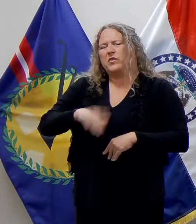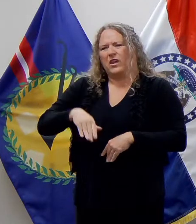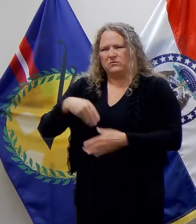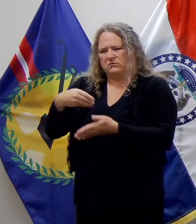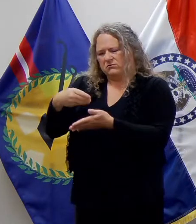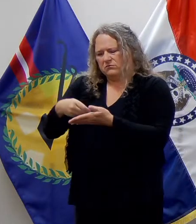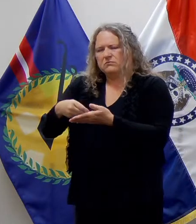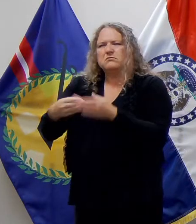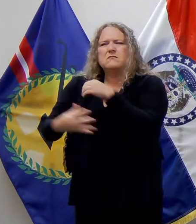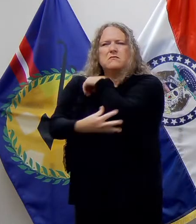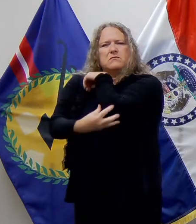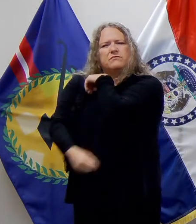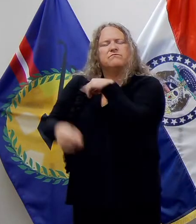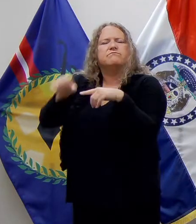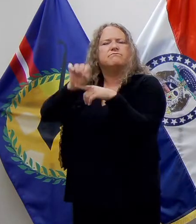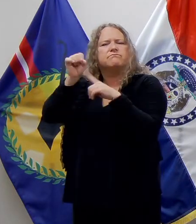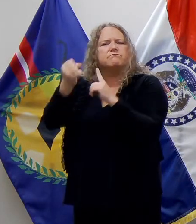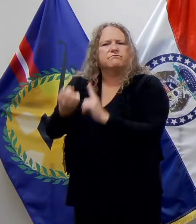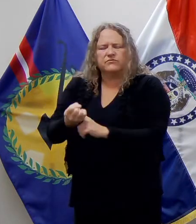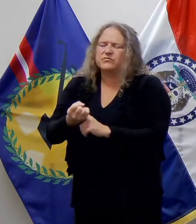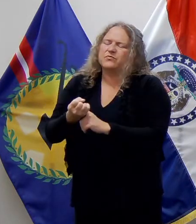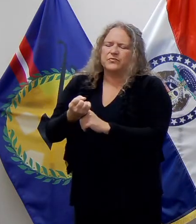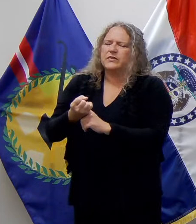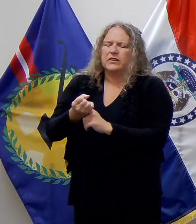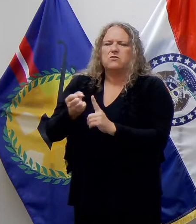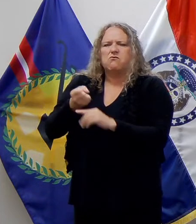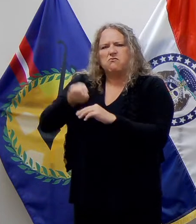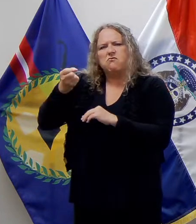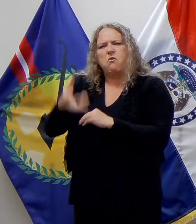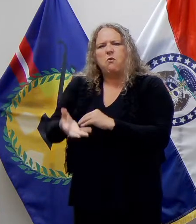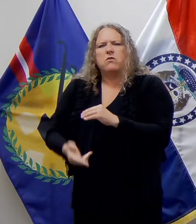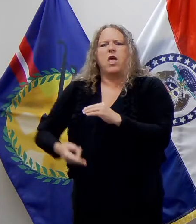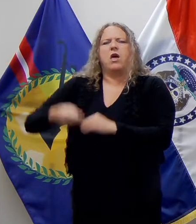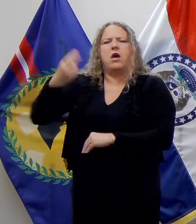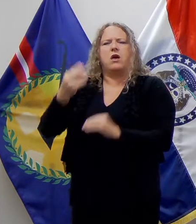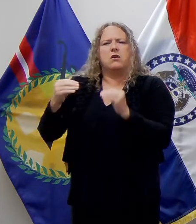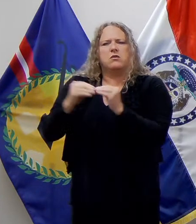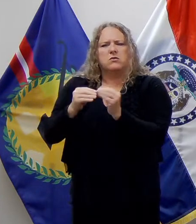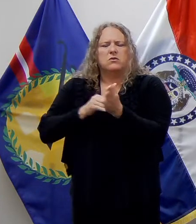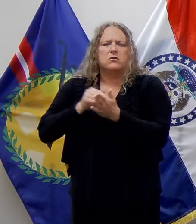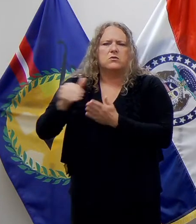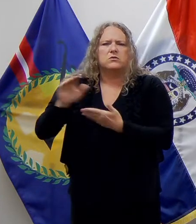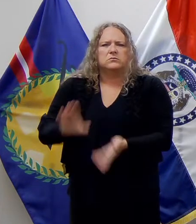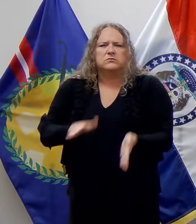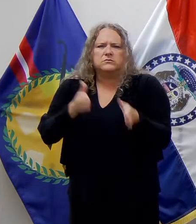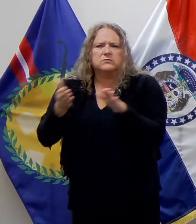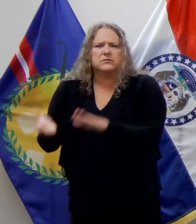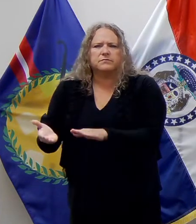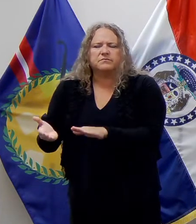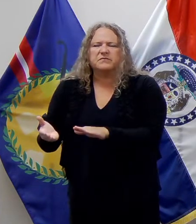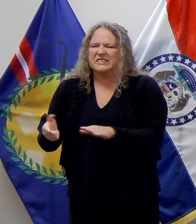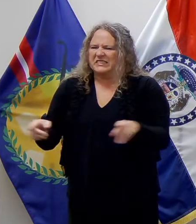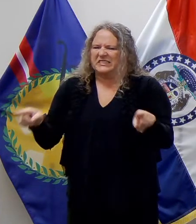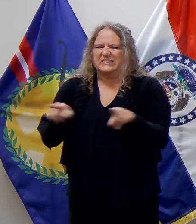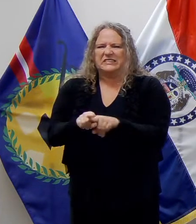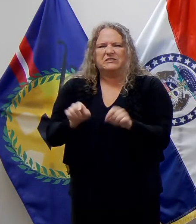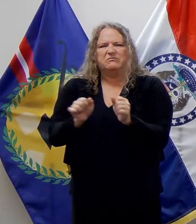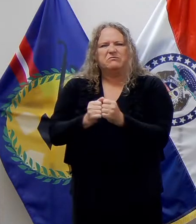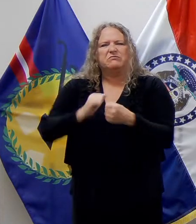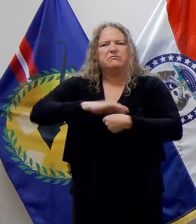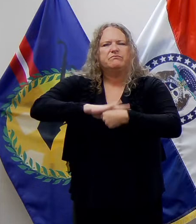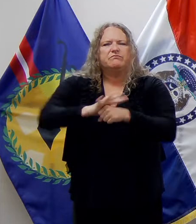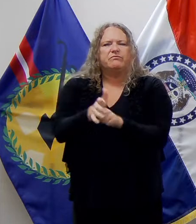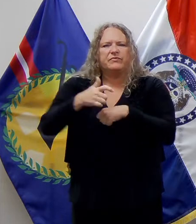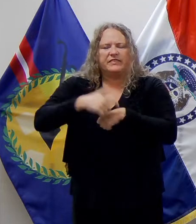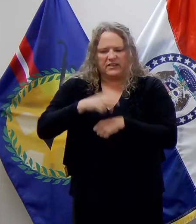socioeconomic status has been well documented over the years. And that association was seen during this pandemic as well,